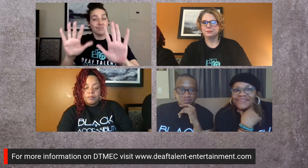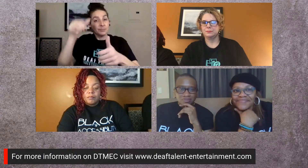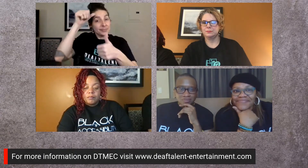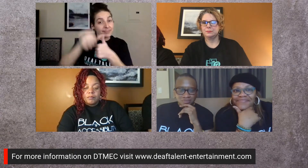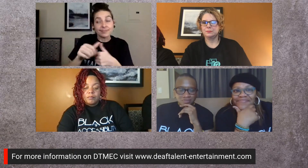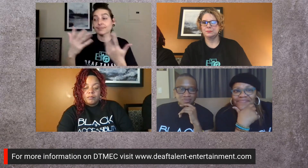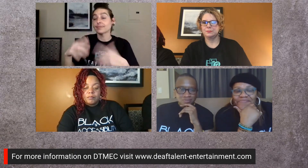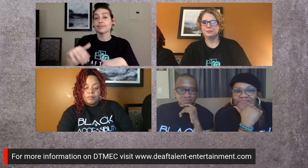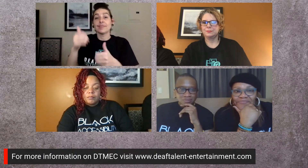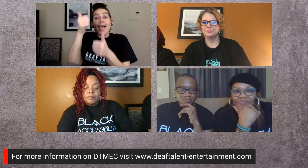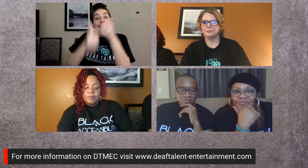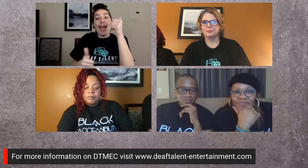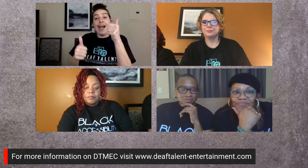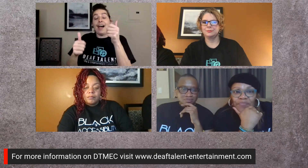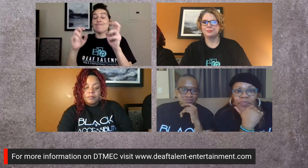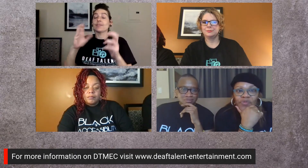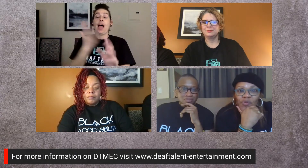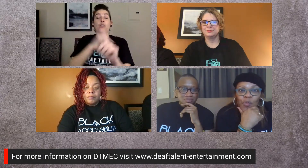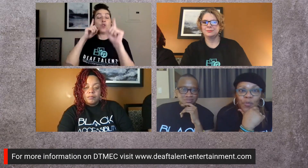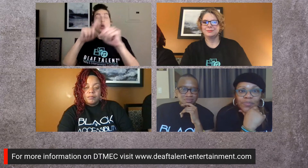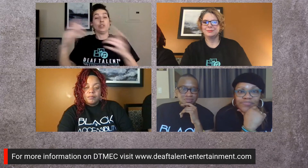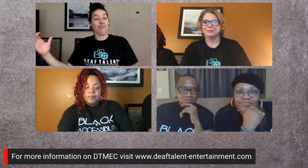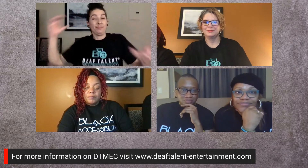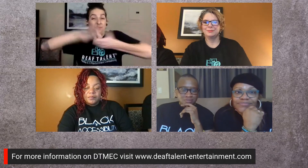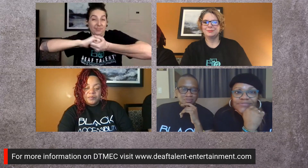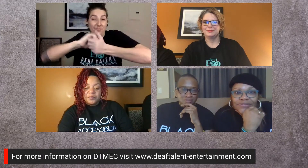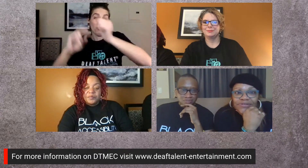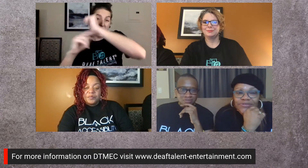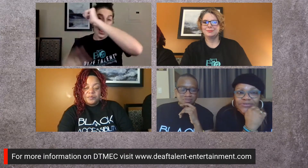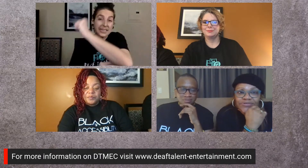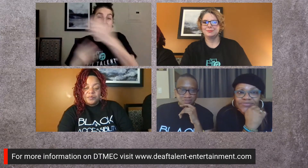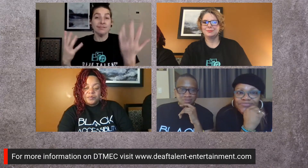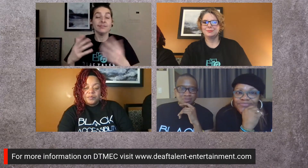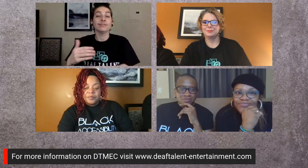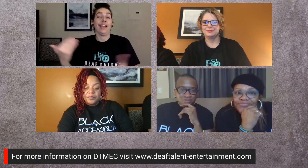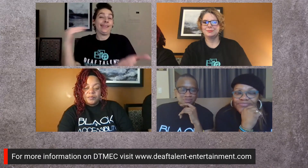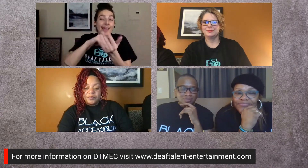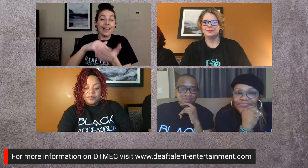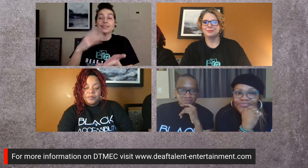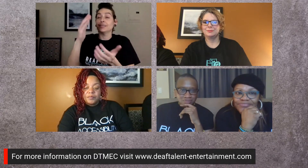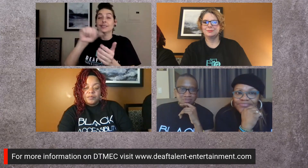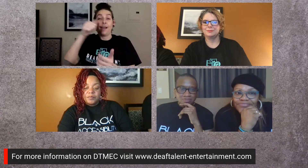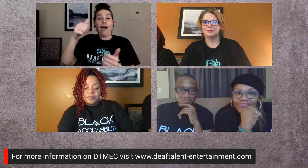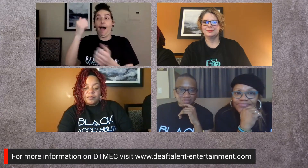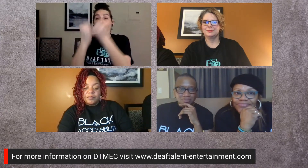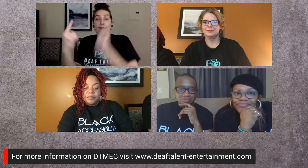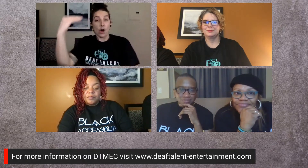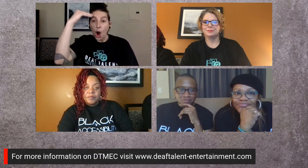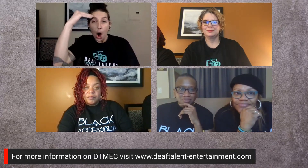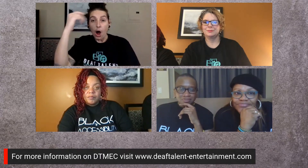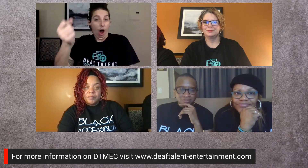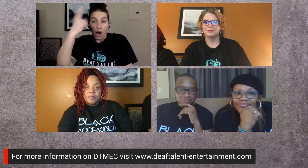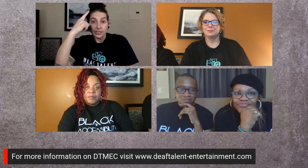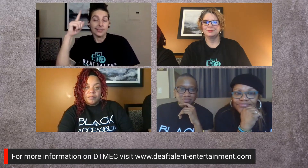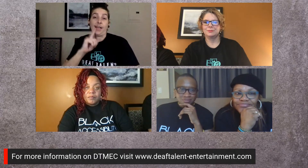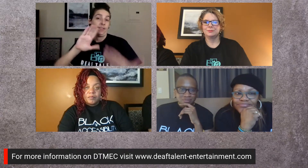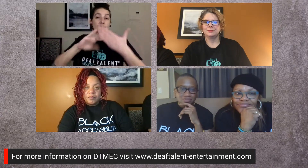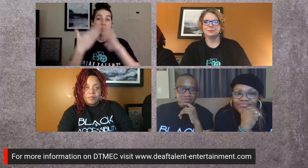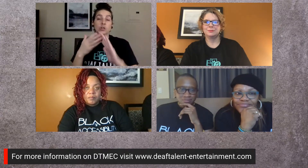We already knew what to expect, with access. And remember, the goal is partnerships, building that